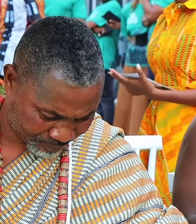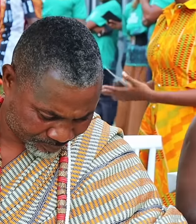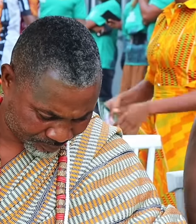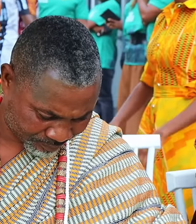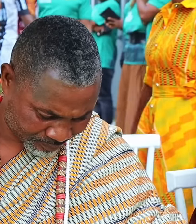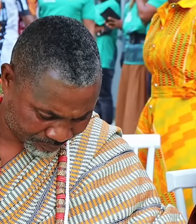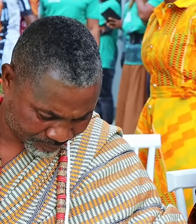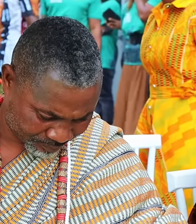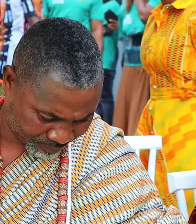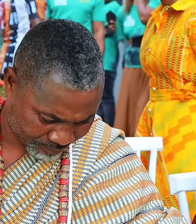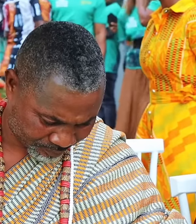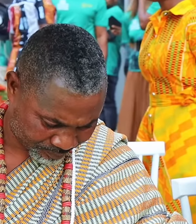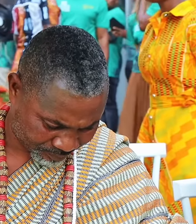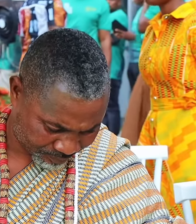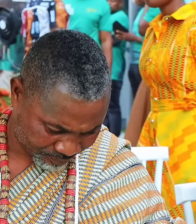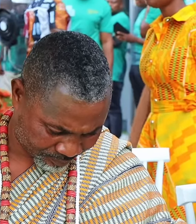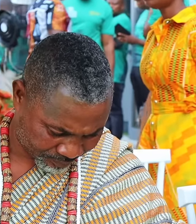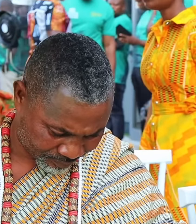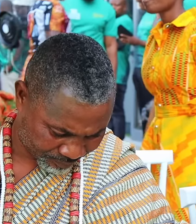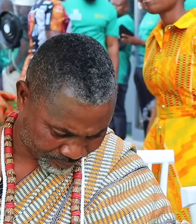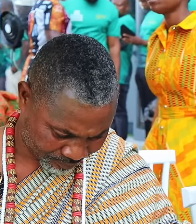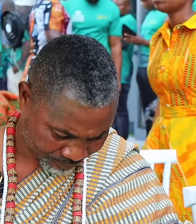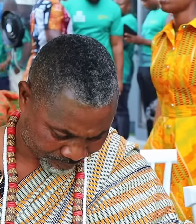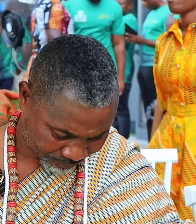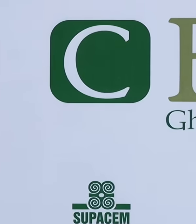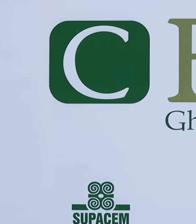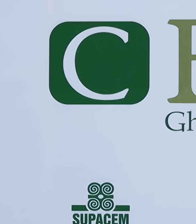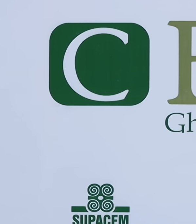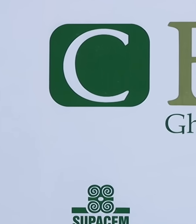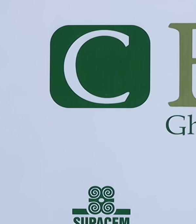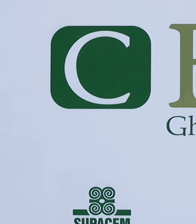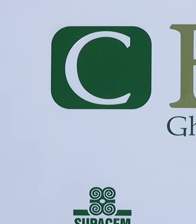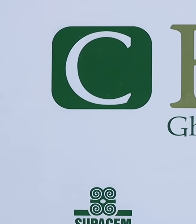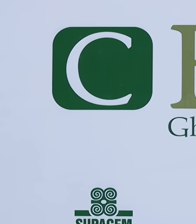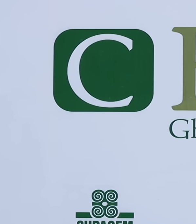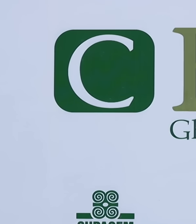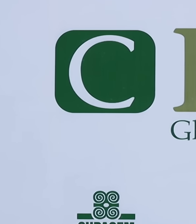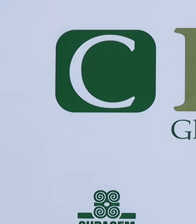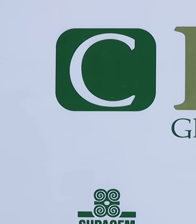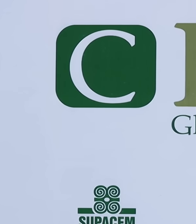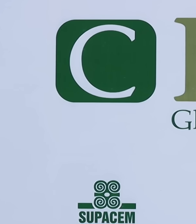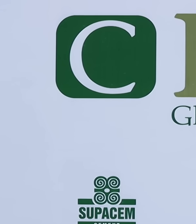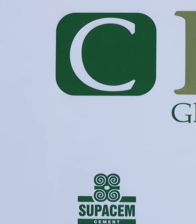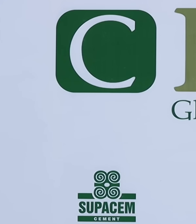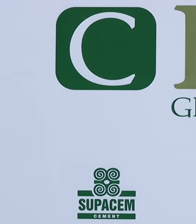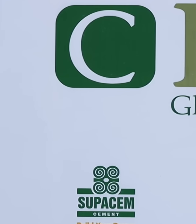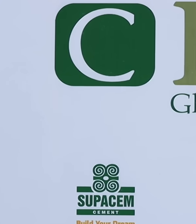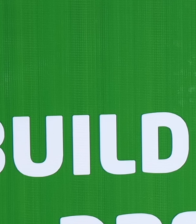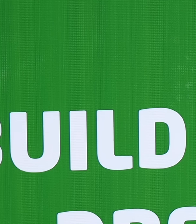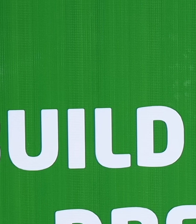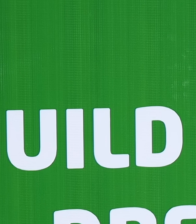raw materials into value, employment, and national wealth. That is the vision